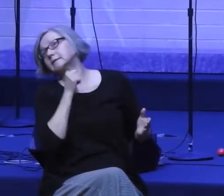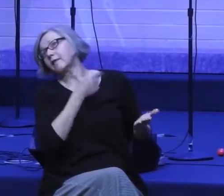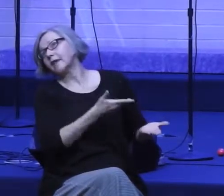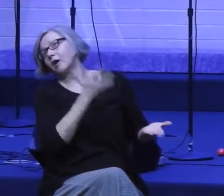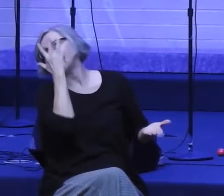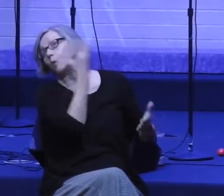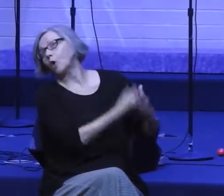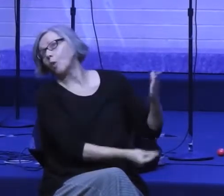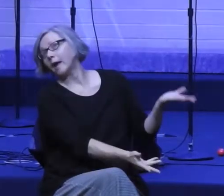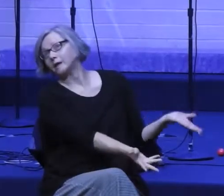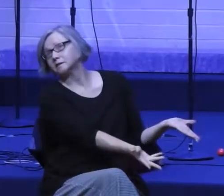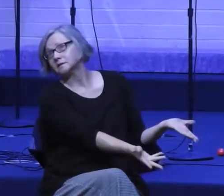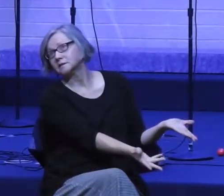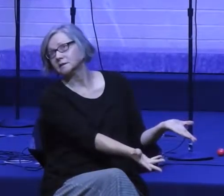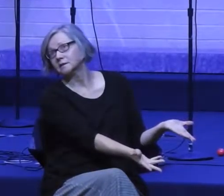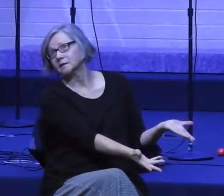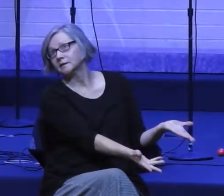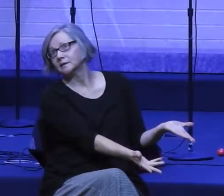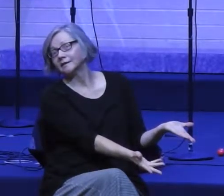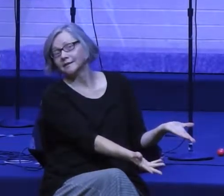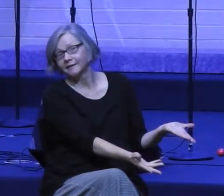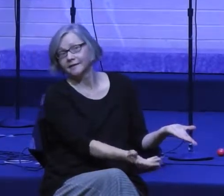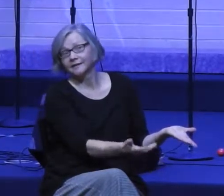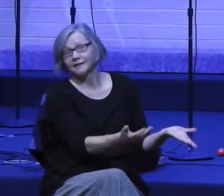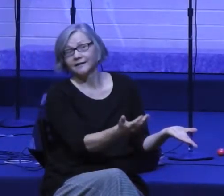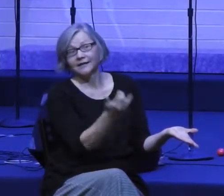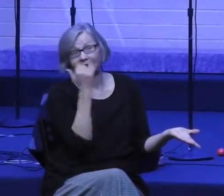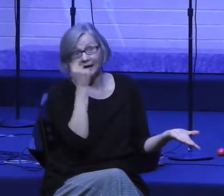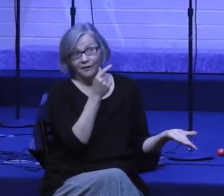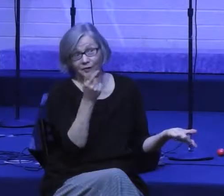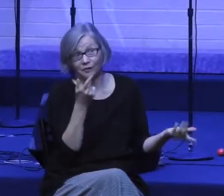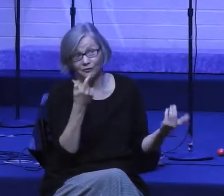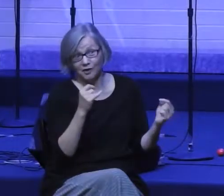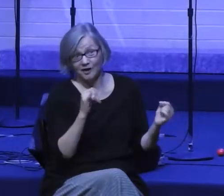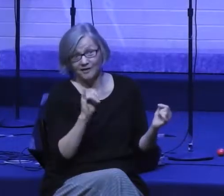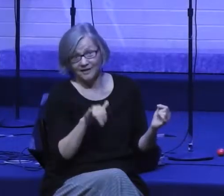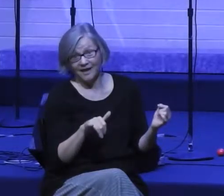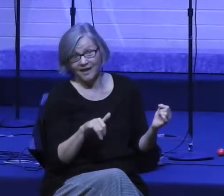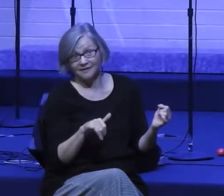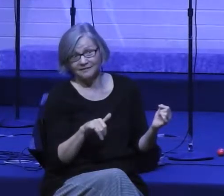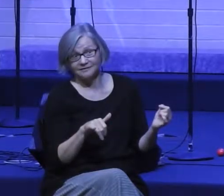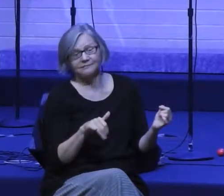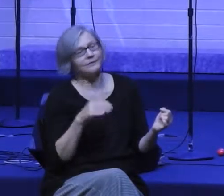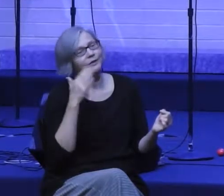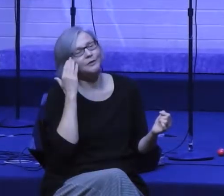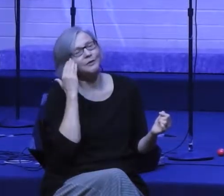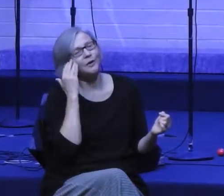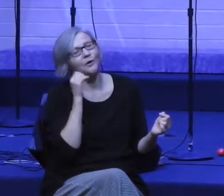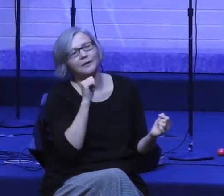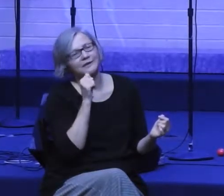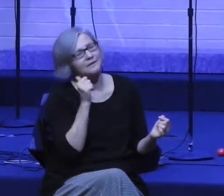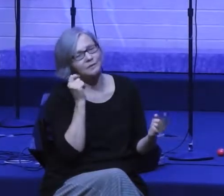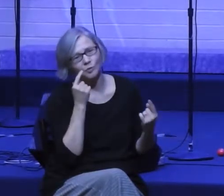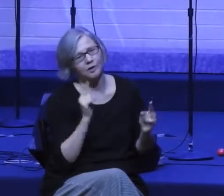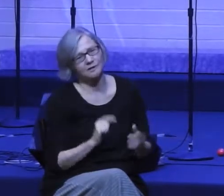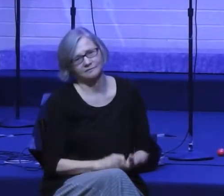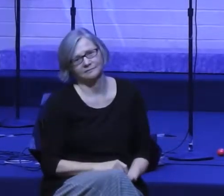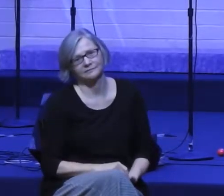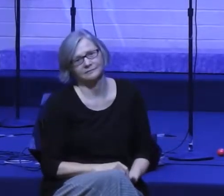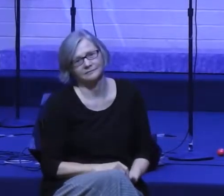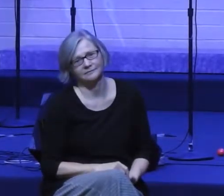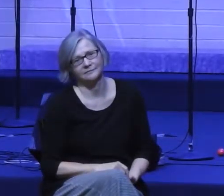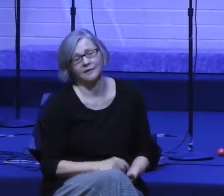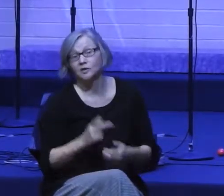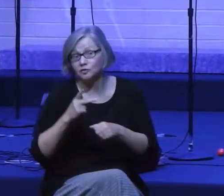burden, and if I get love, then just cover it up. Still there, still heavy, but I can't see it now.